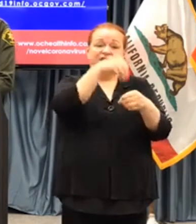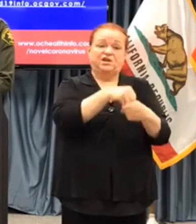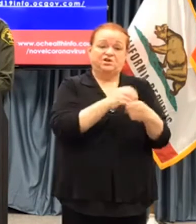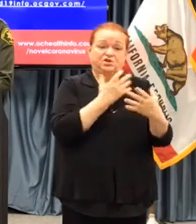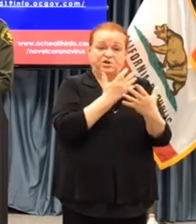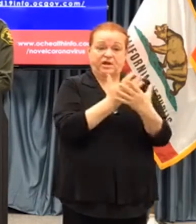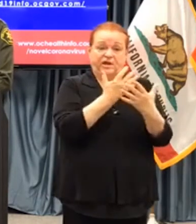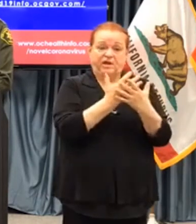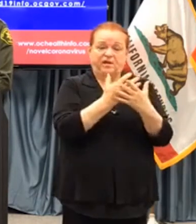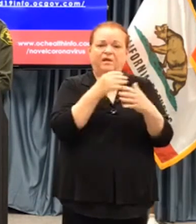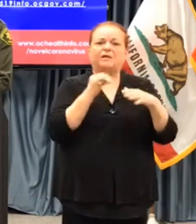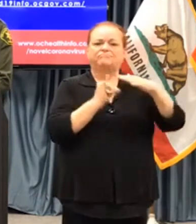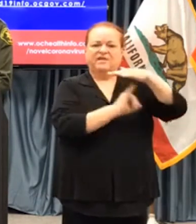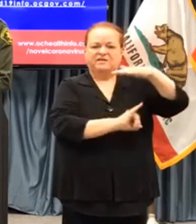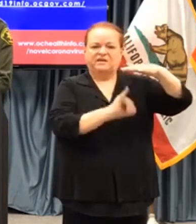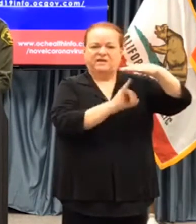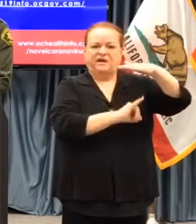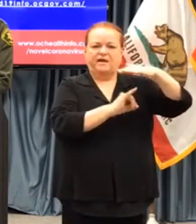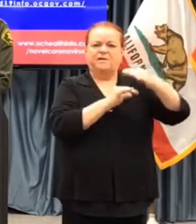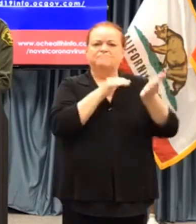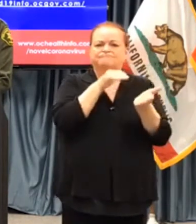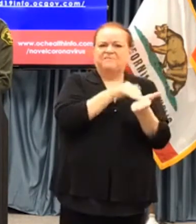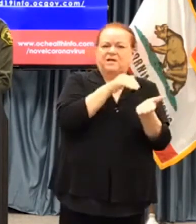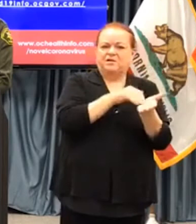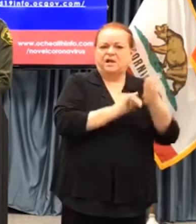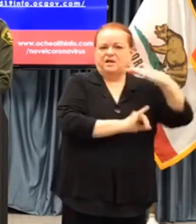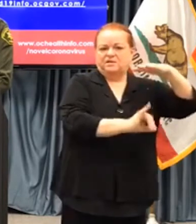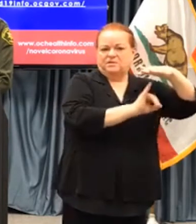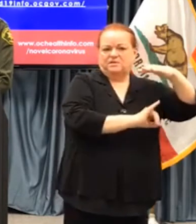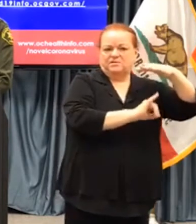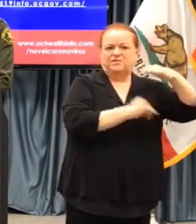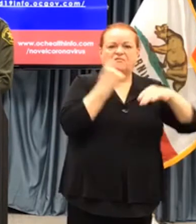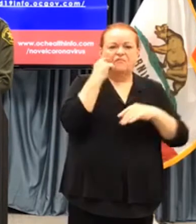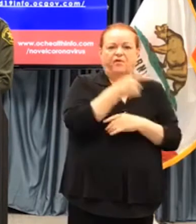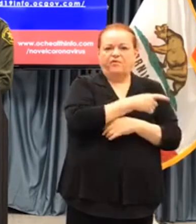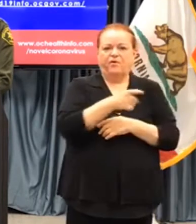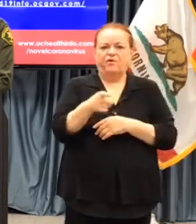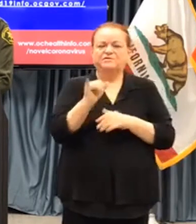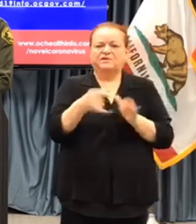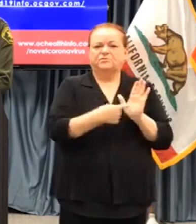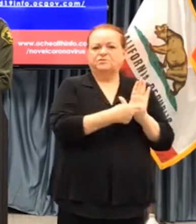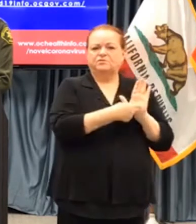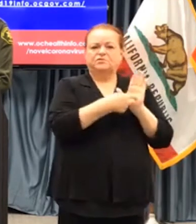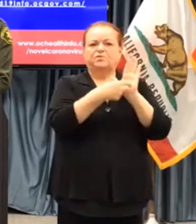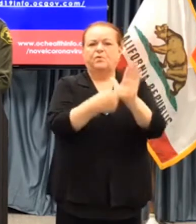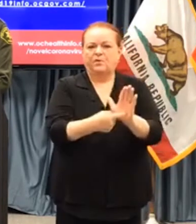care in medical isolation. Medical isolation is for those who are exhibiting